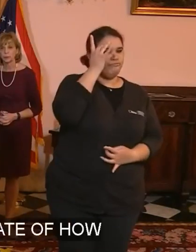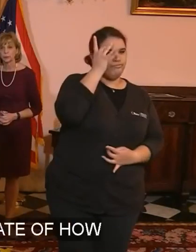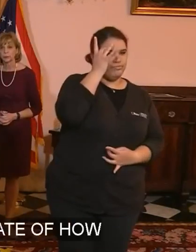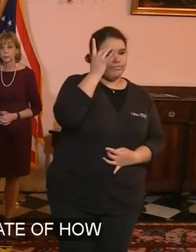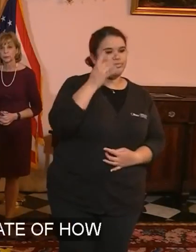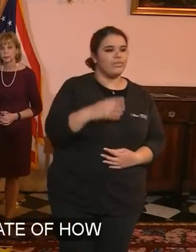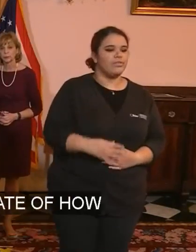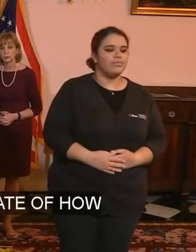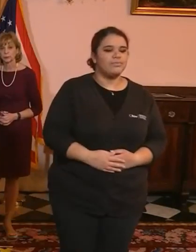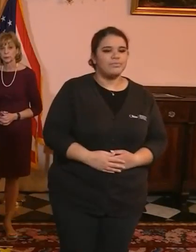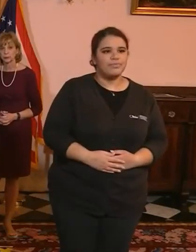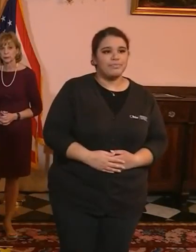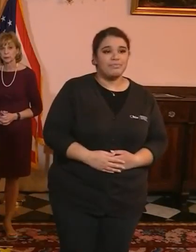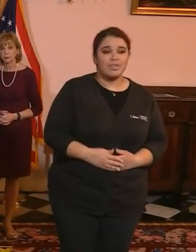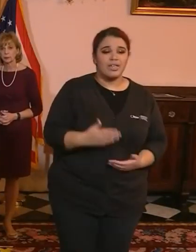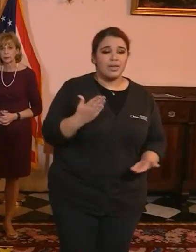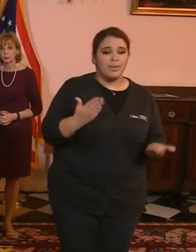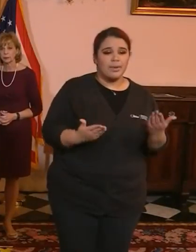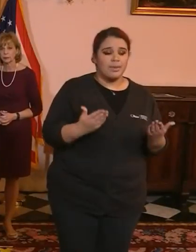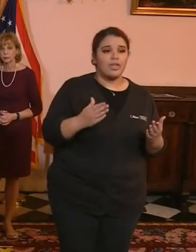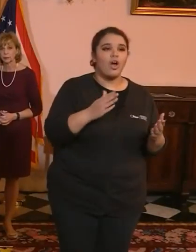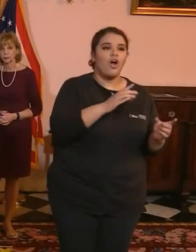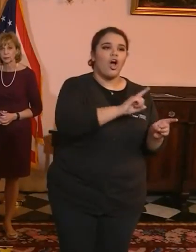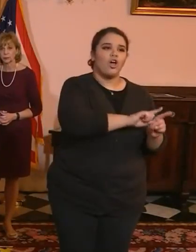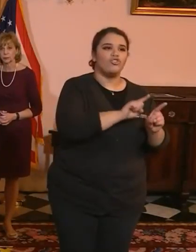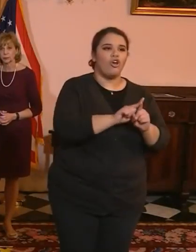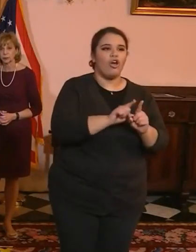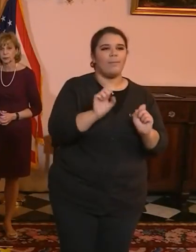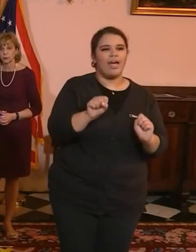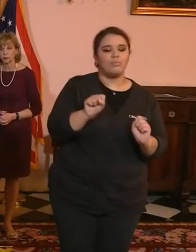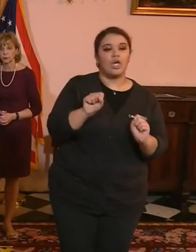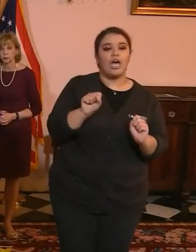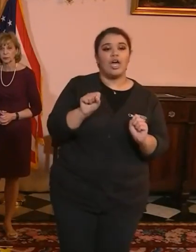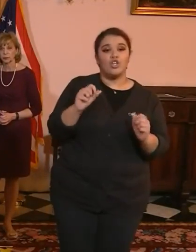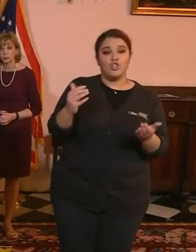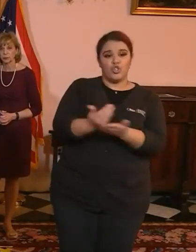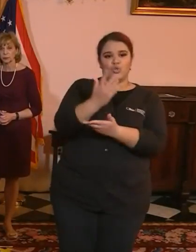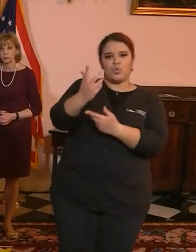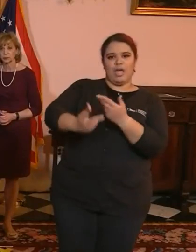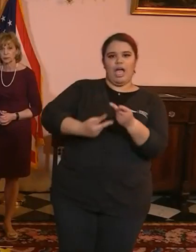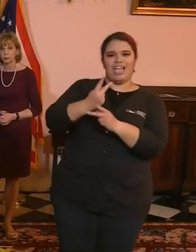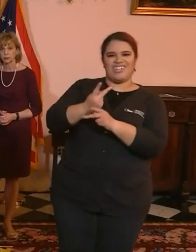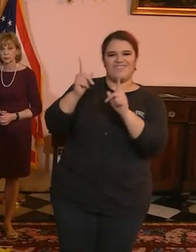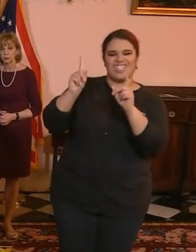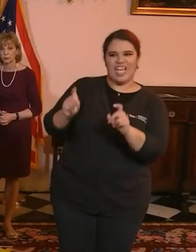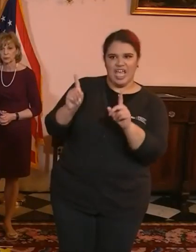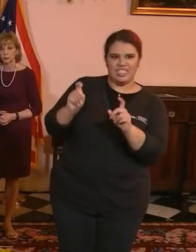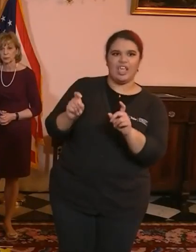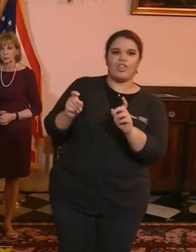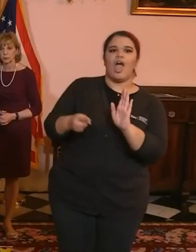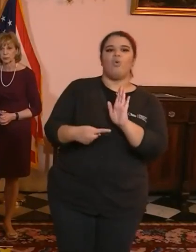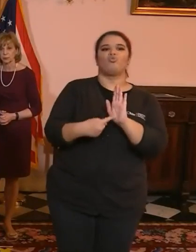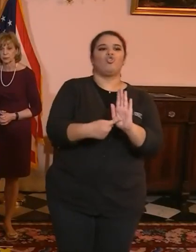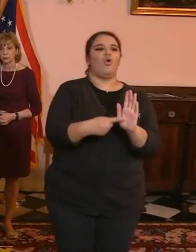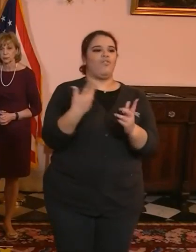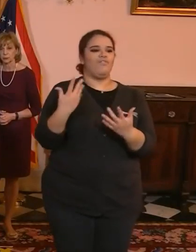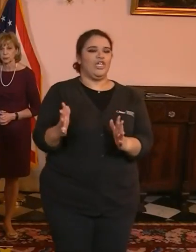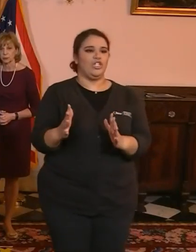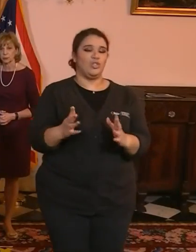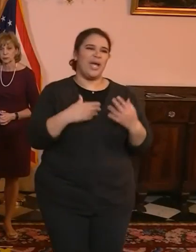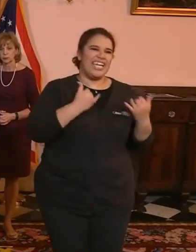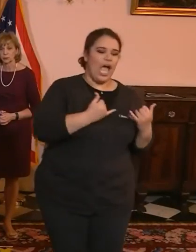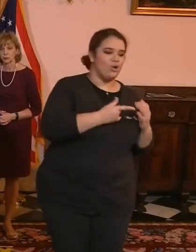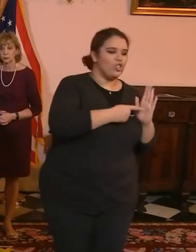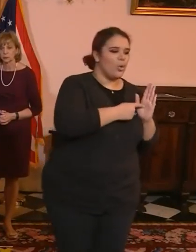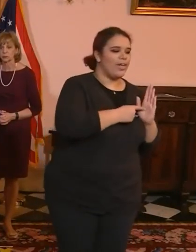could detect that you had it. The kind of testing we do now is just showing the acute viral stage, and it doesn't actually,